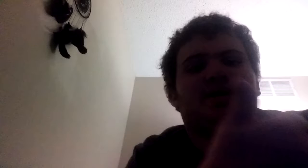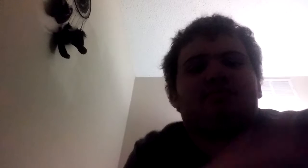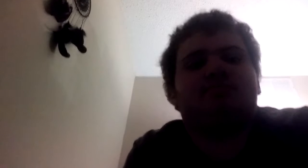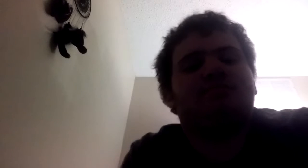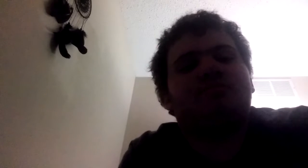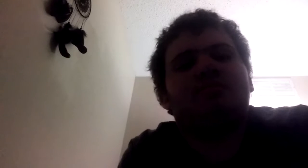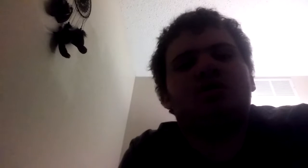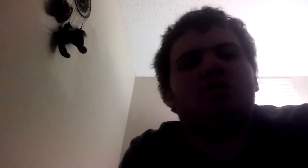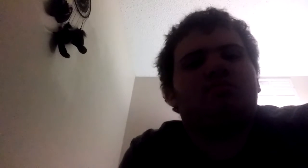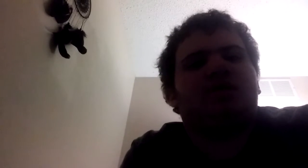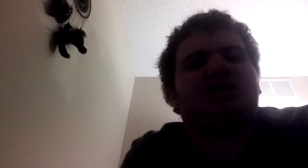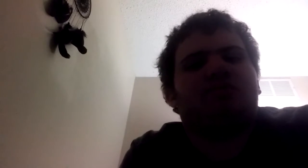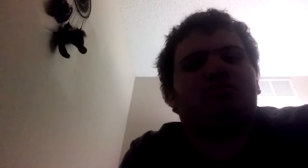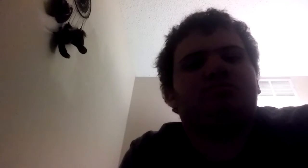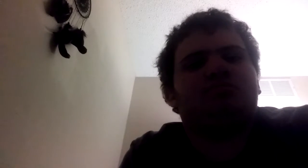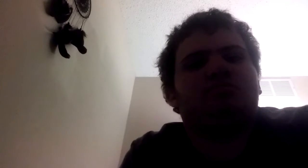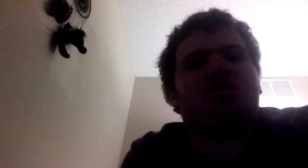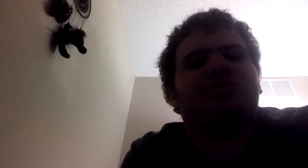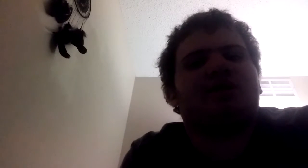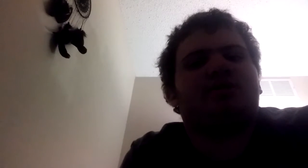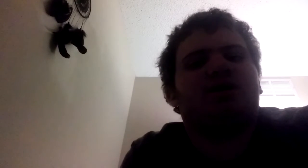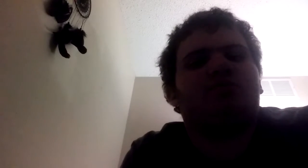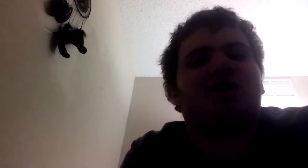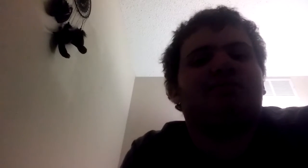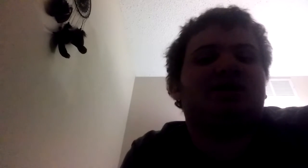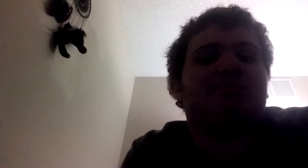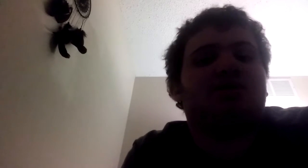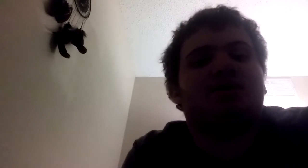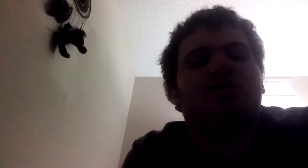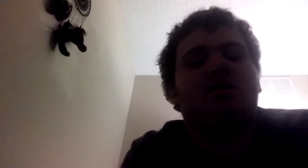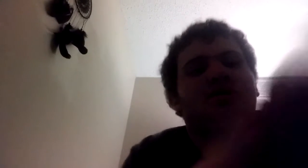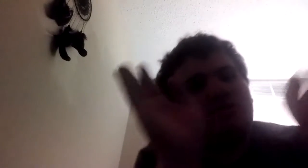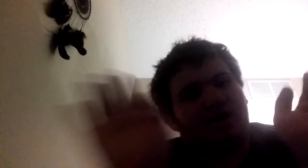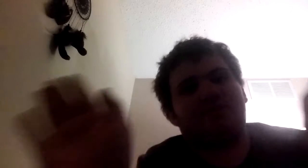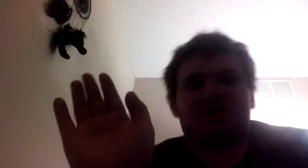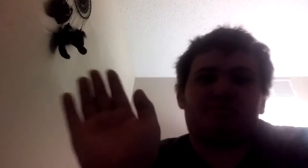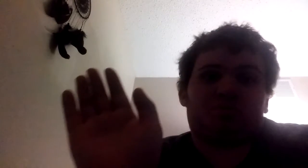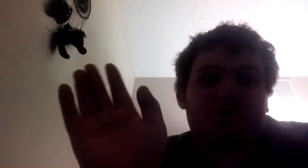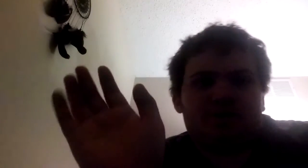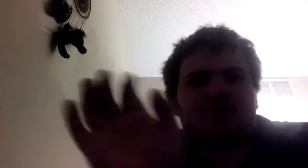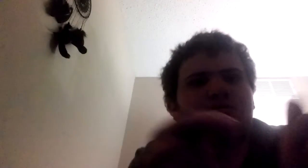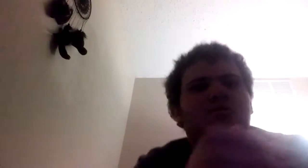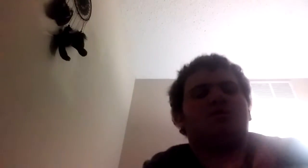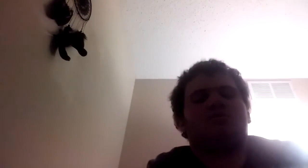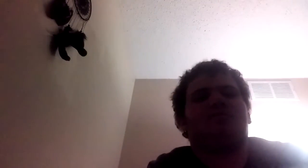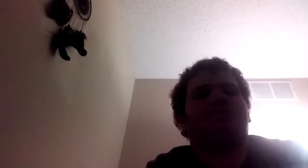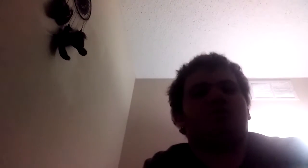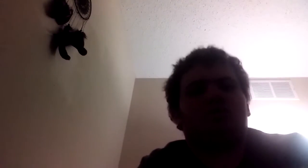five. Midget Apple. I know what you guys are thinking. Why is Midget Apple at the top? Why is Midget Apple first? Well, I'm a known